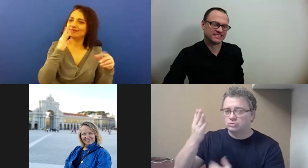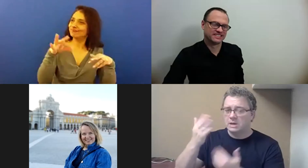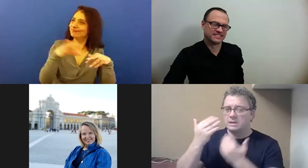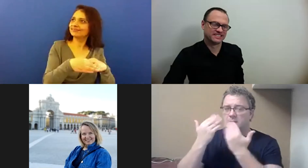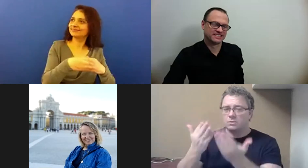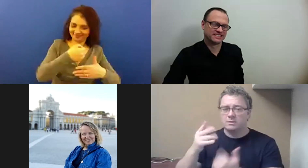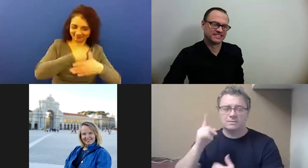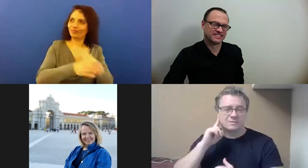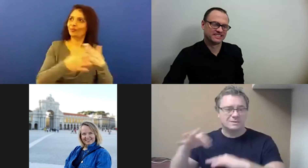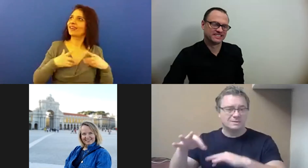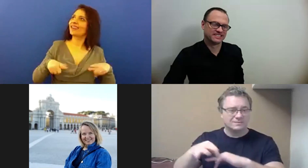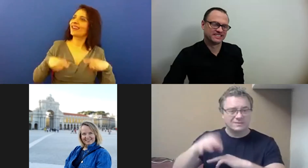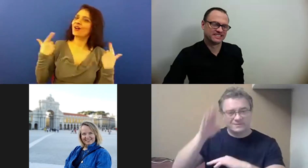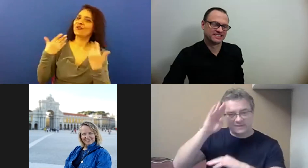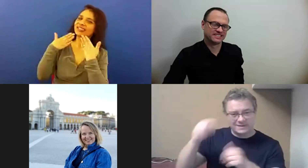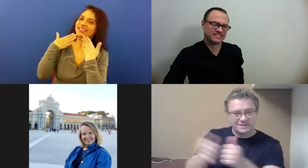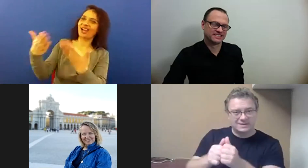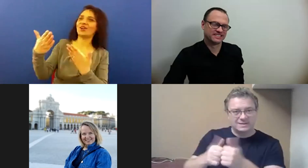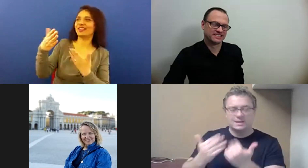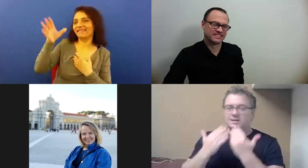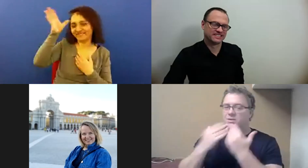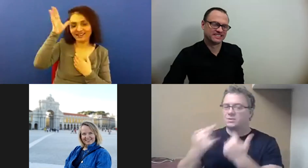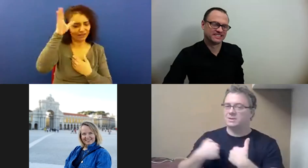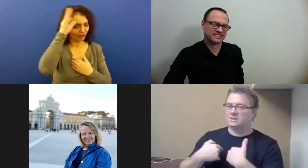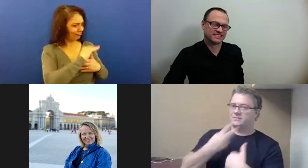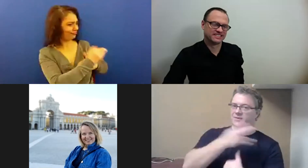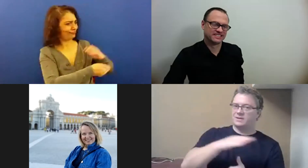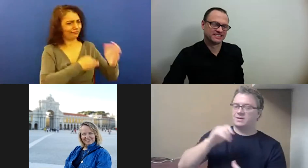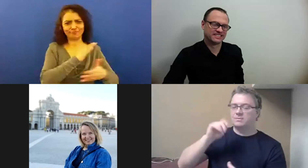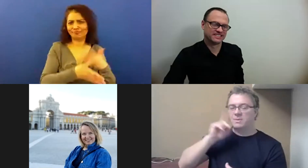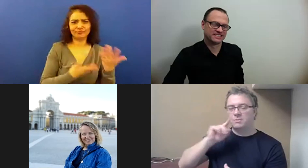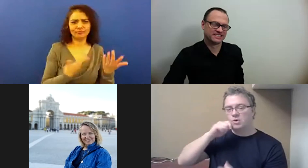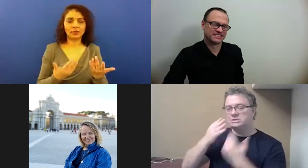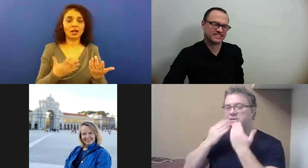My children also thanked my father, or my husband, their father.